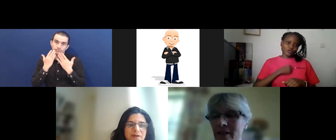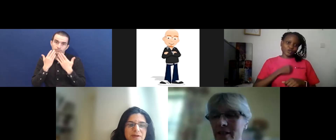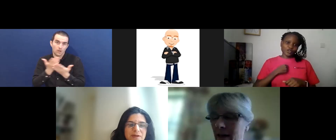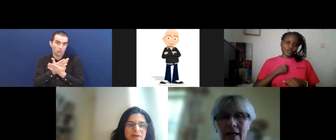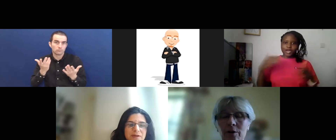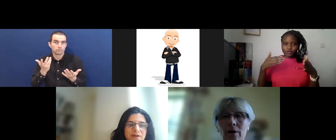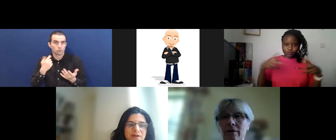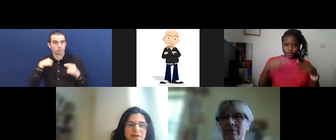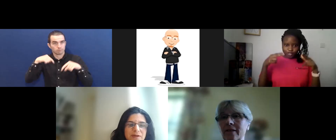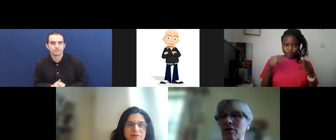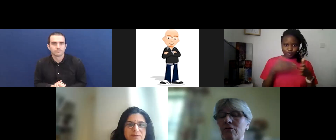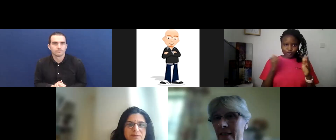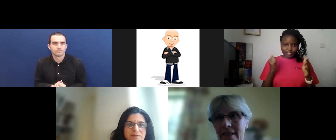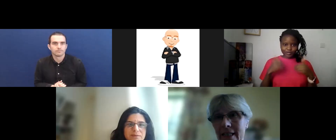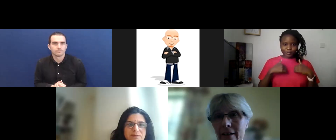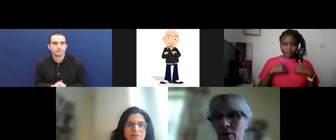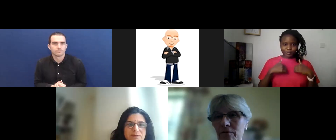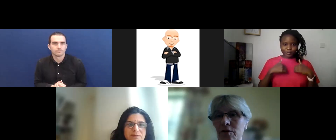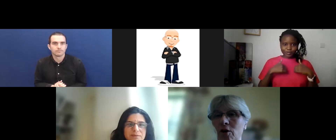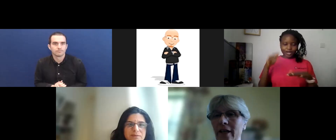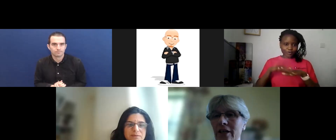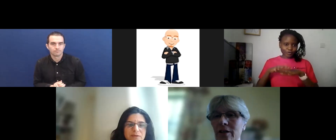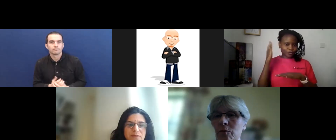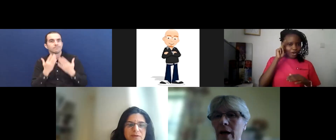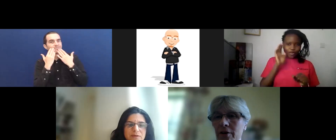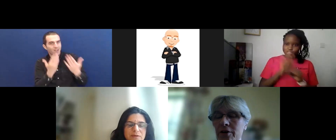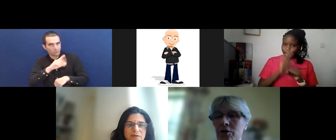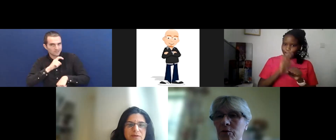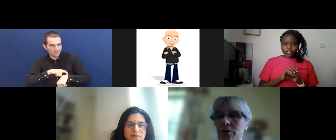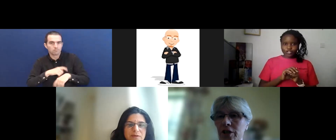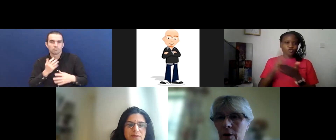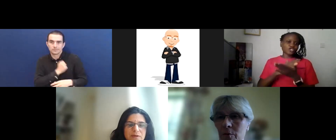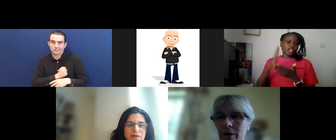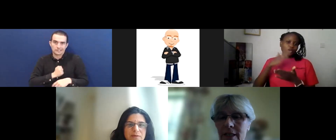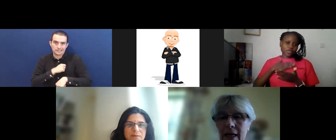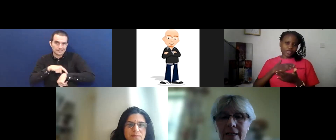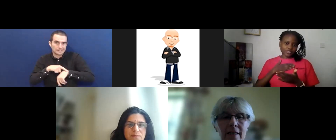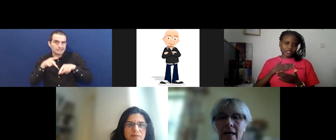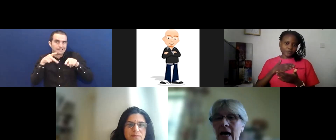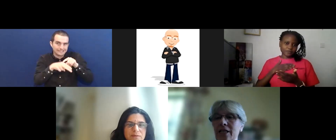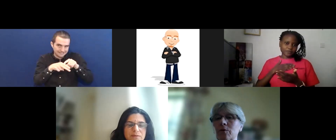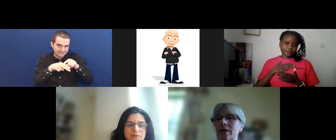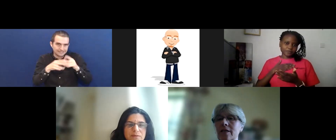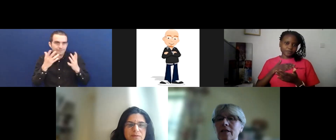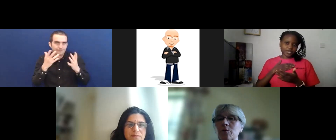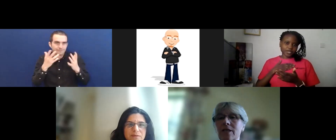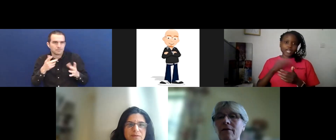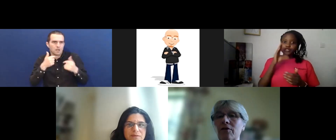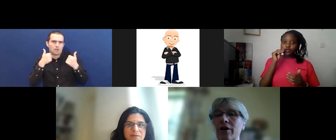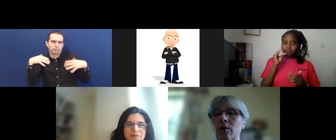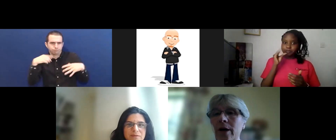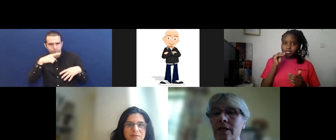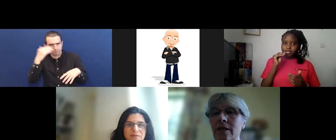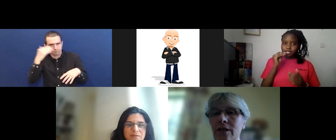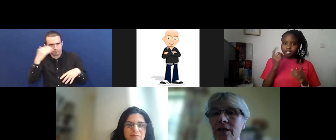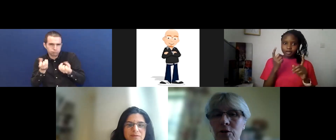because you have a great deal of knowledge and wealth to share with us. And as you were speaking,